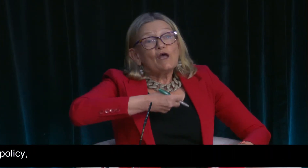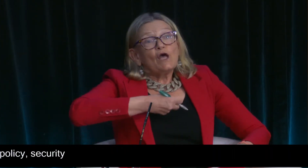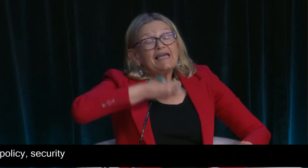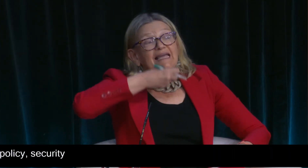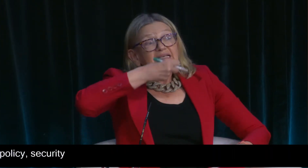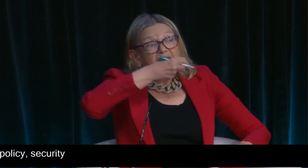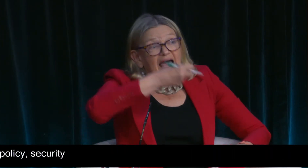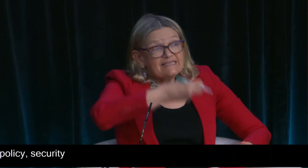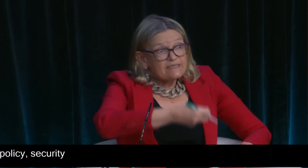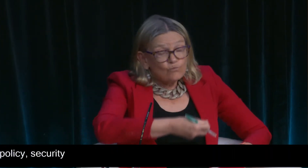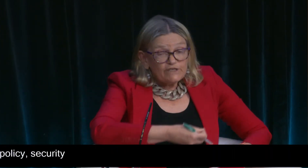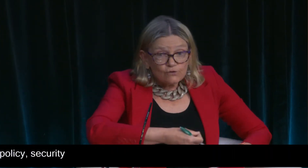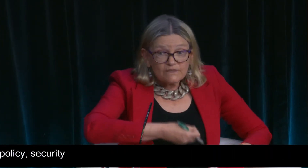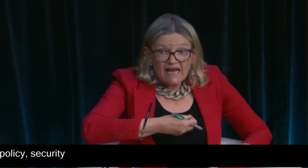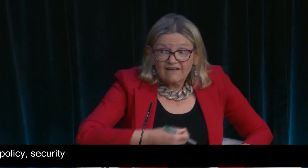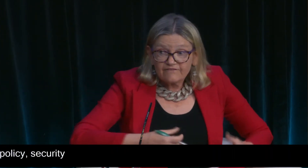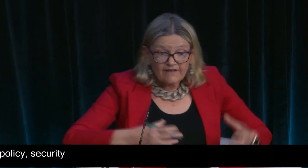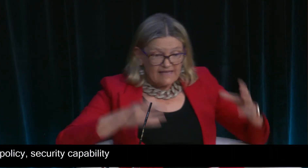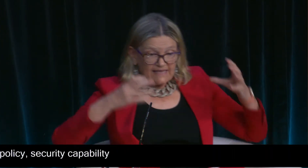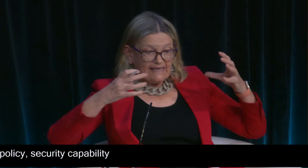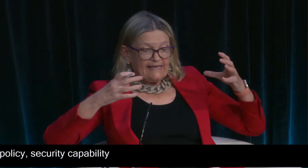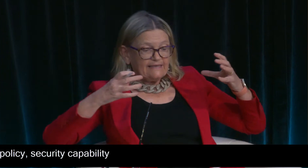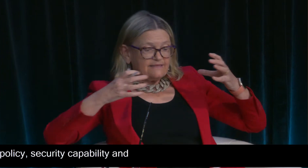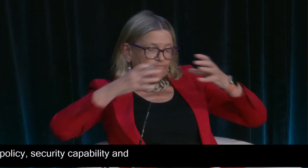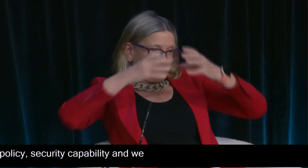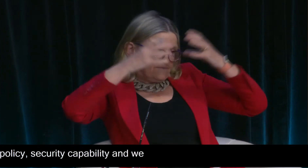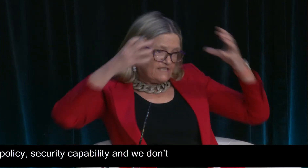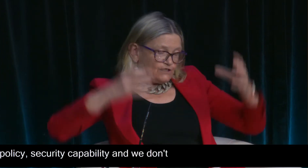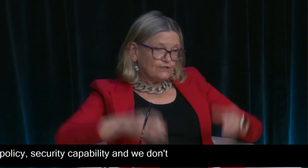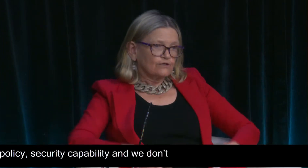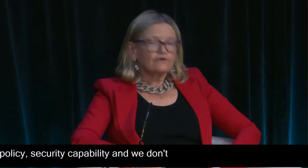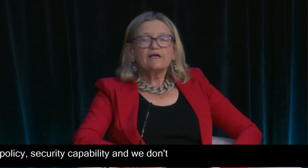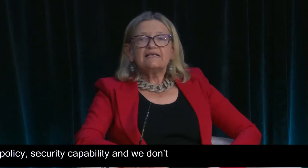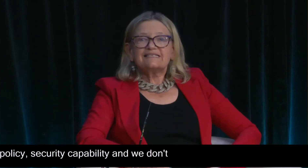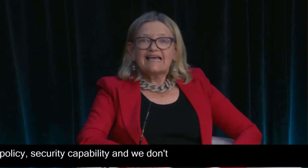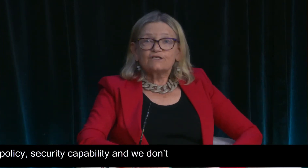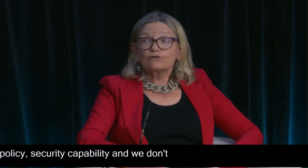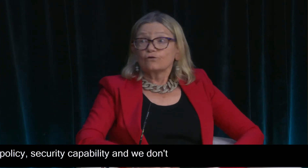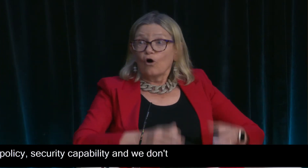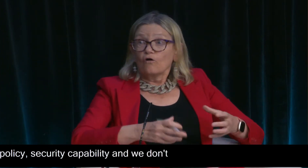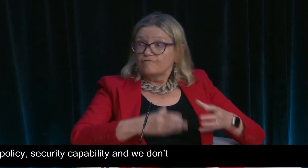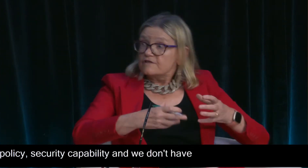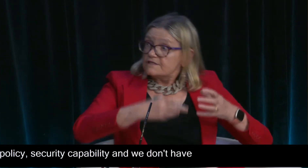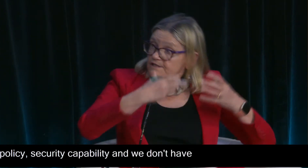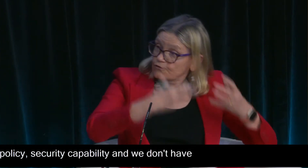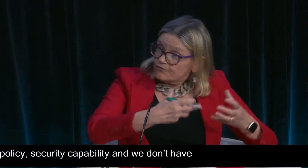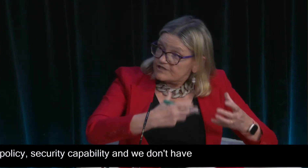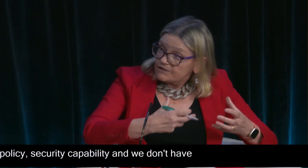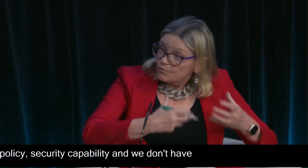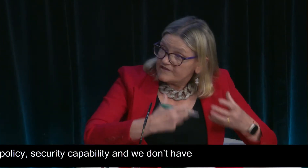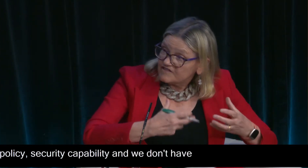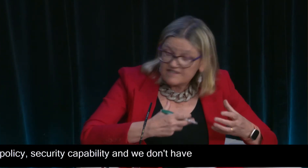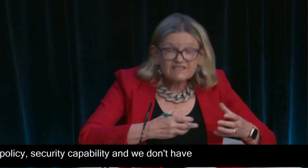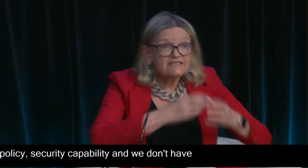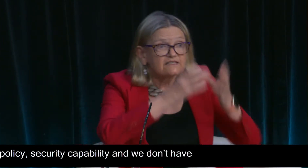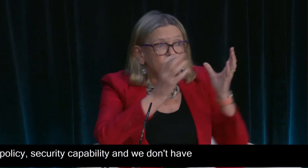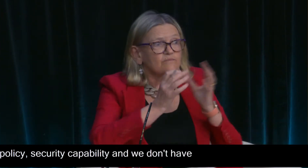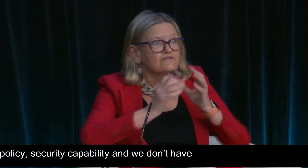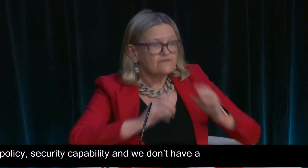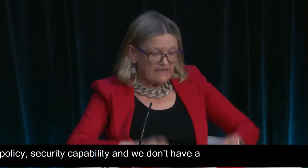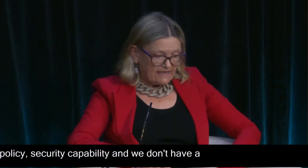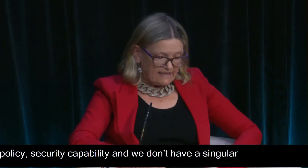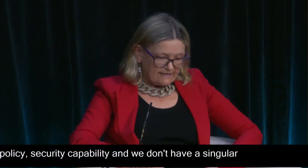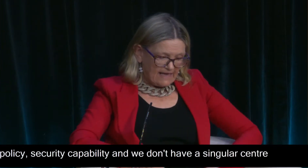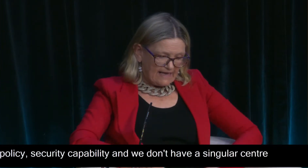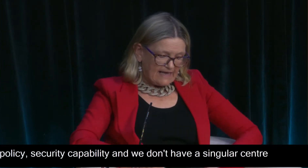and we don't have a singular centre of security within the state in